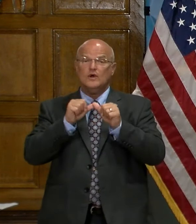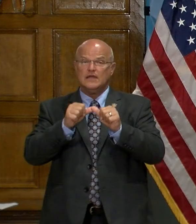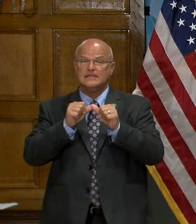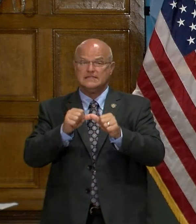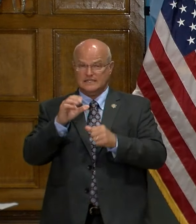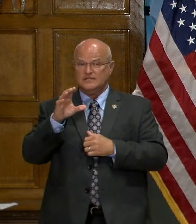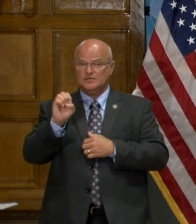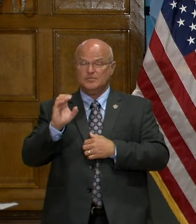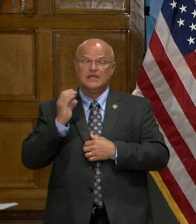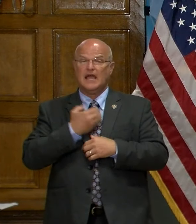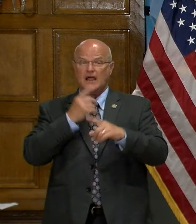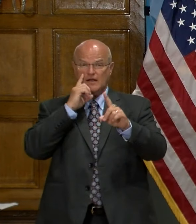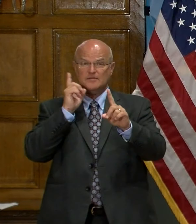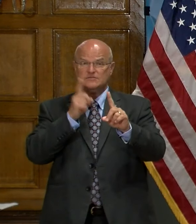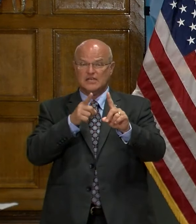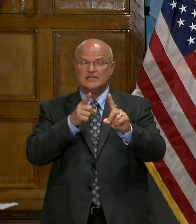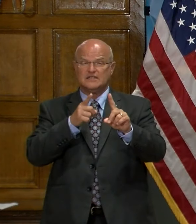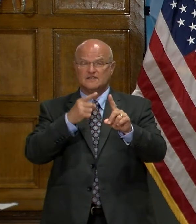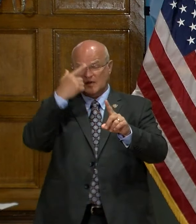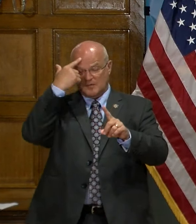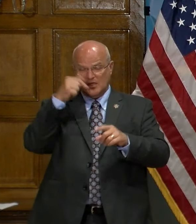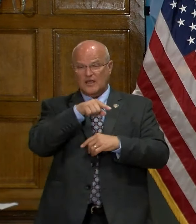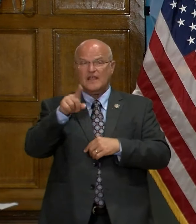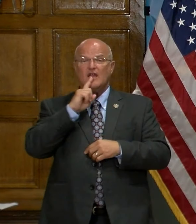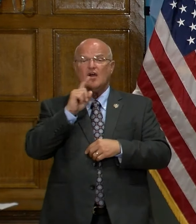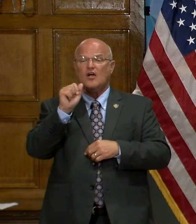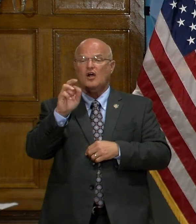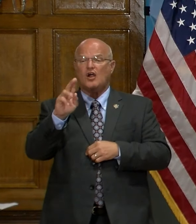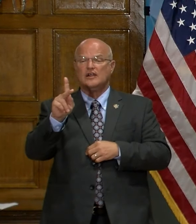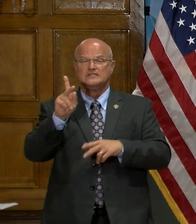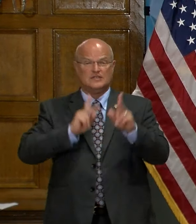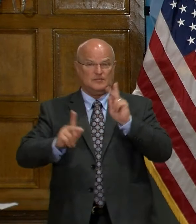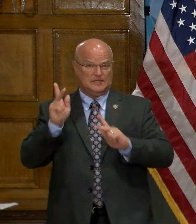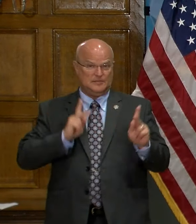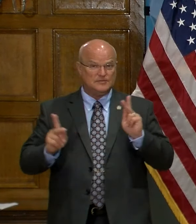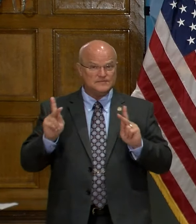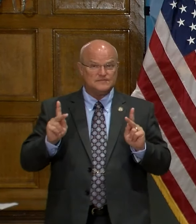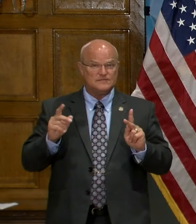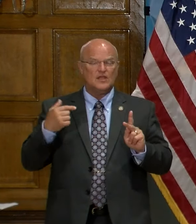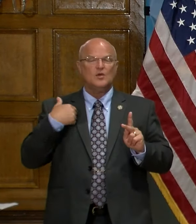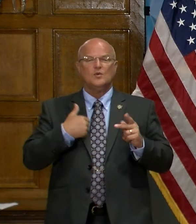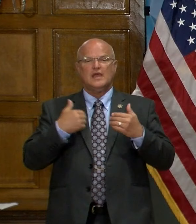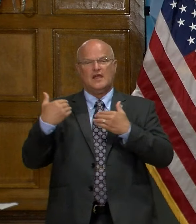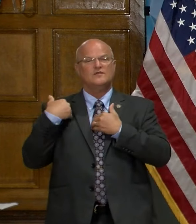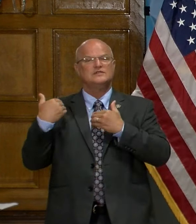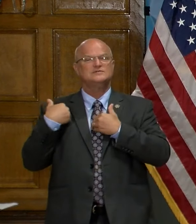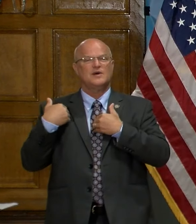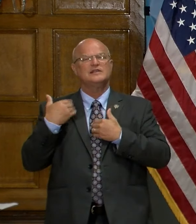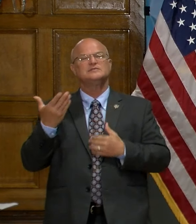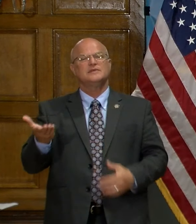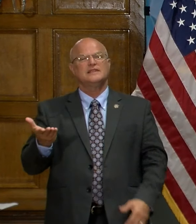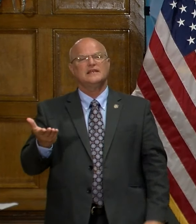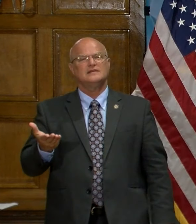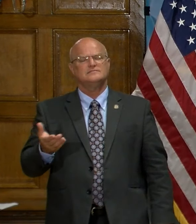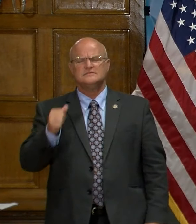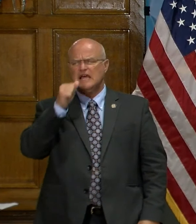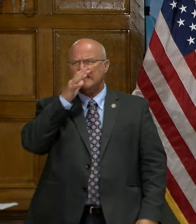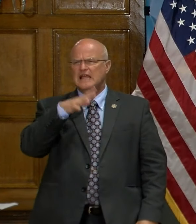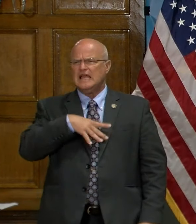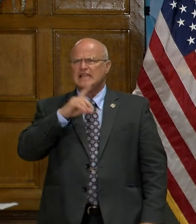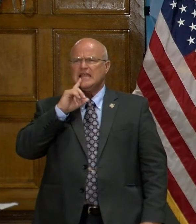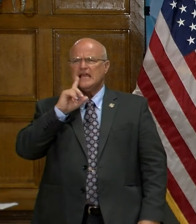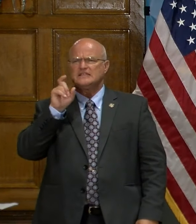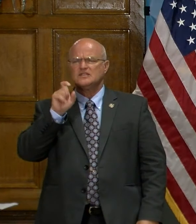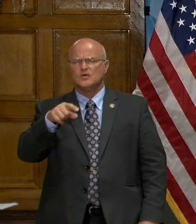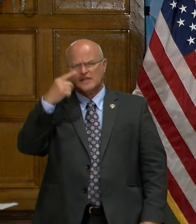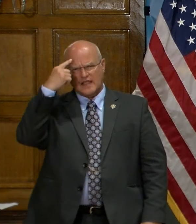to be our objective and goal because they are Arkansas citizens and we have a responsibility there. There was a lady that asked